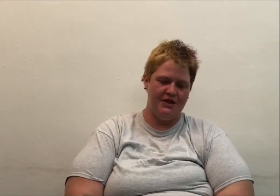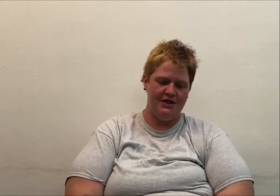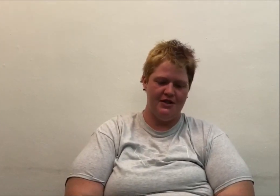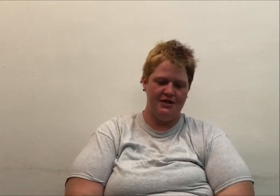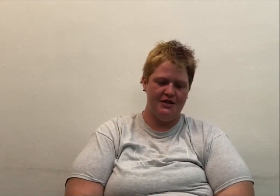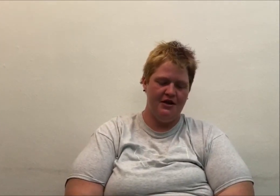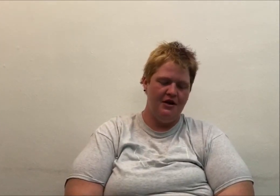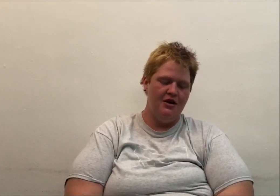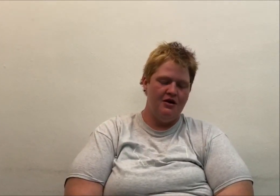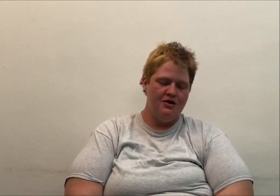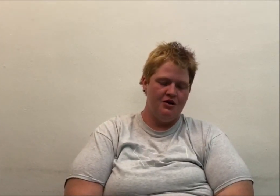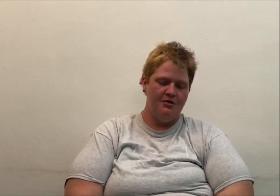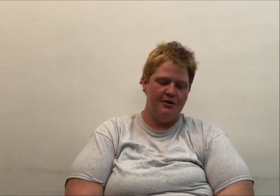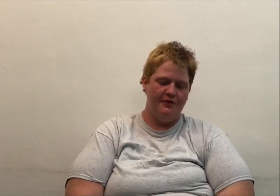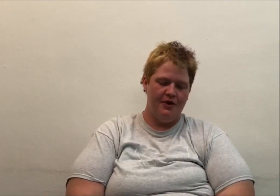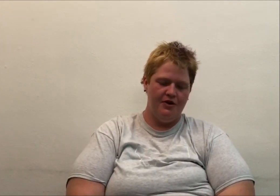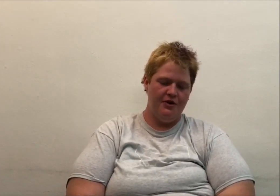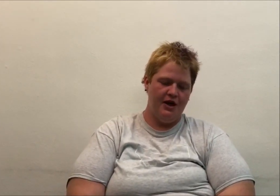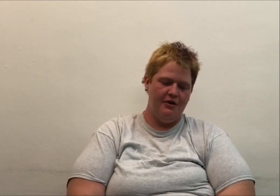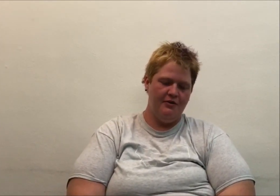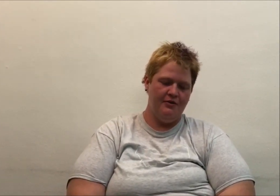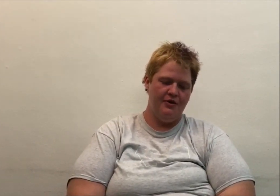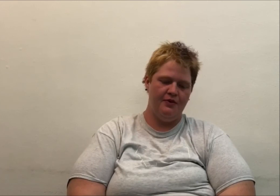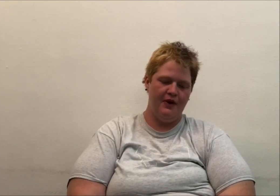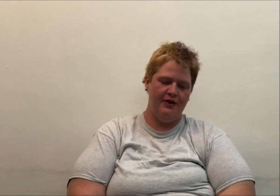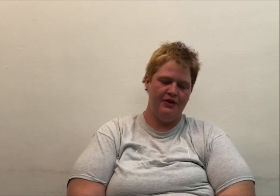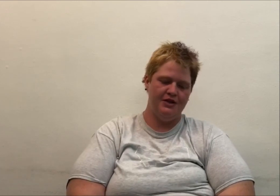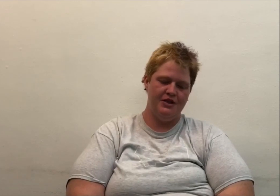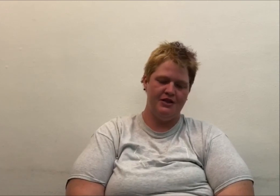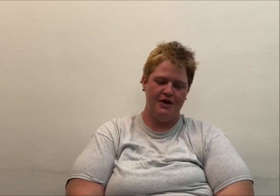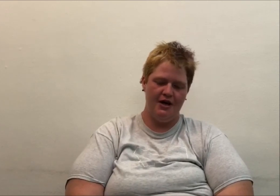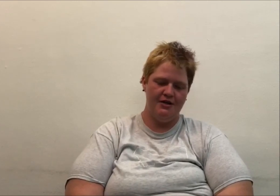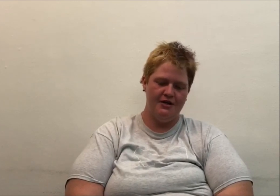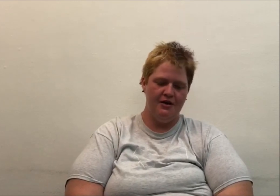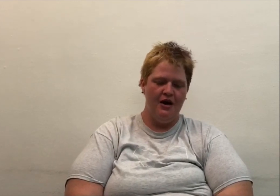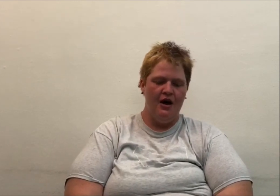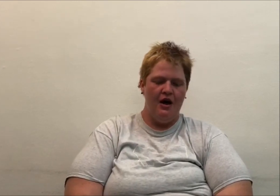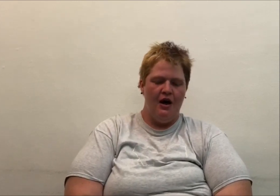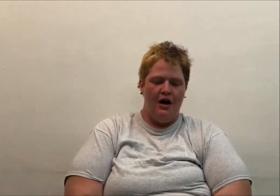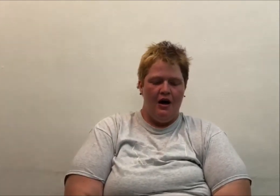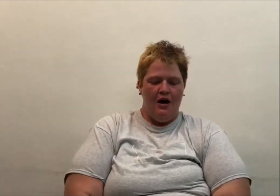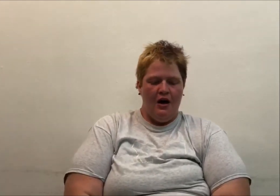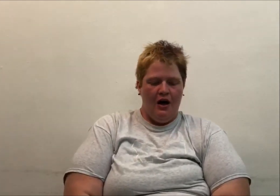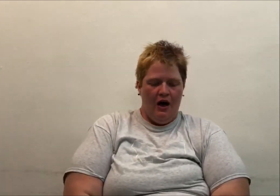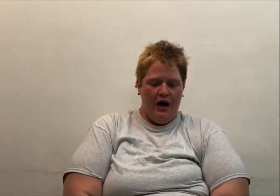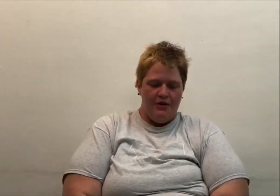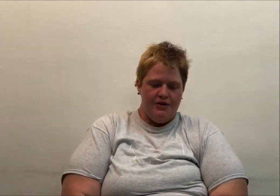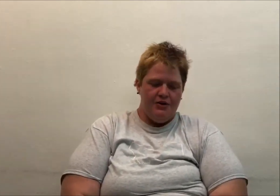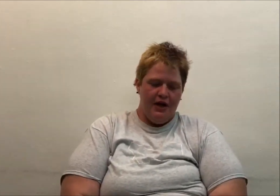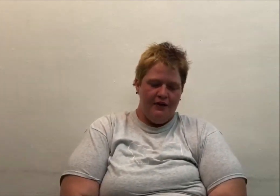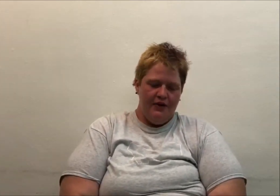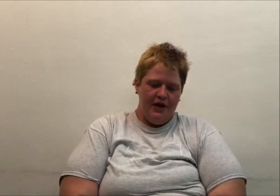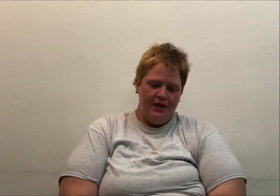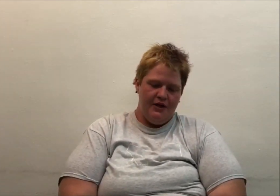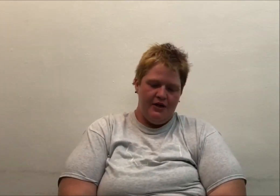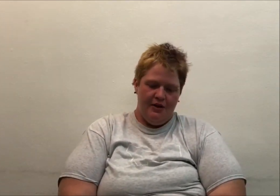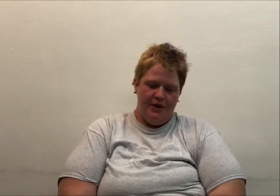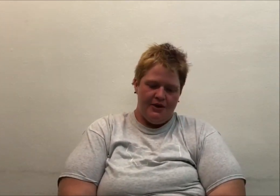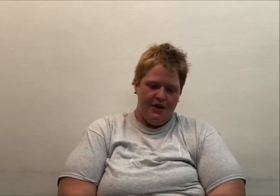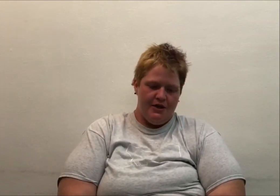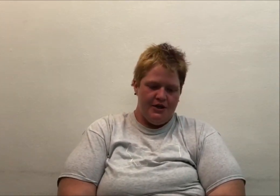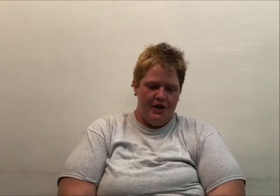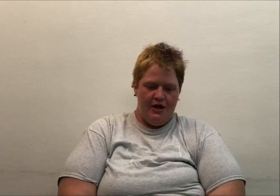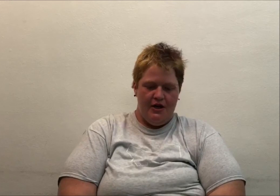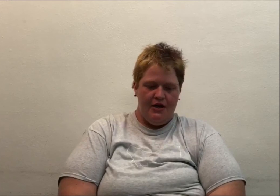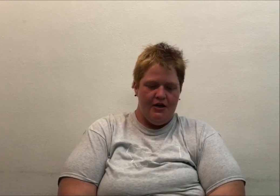life over to Jesus. Short, before you came to faith in Jesus Christ, I was doing everything I could to get